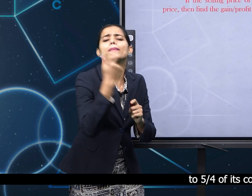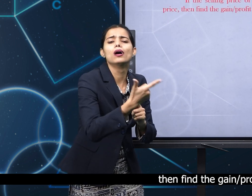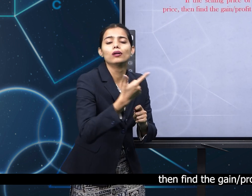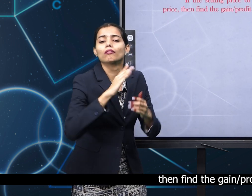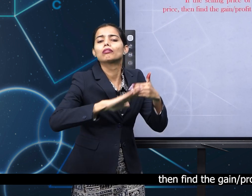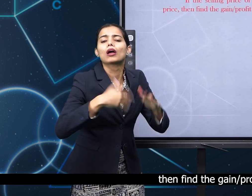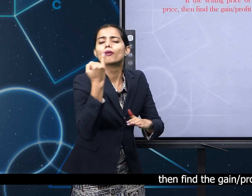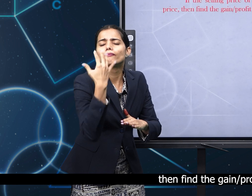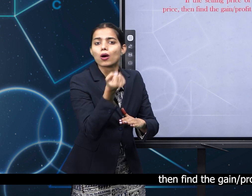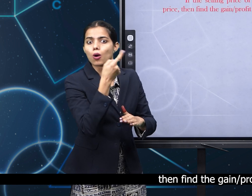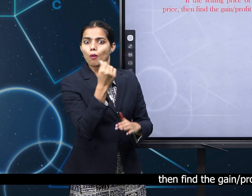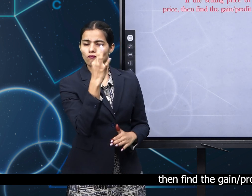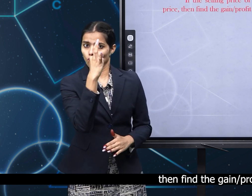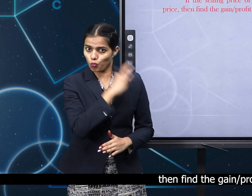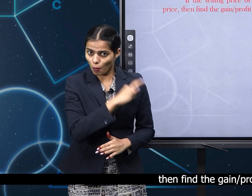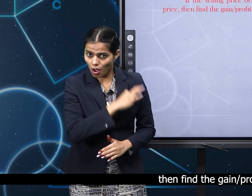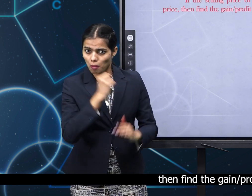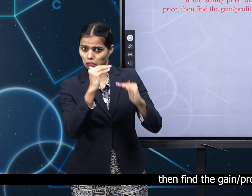then find the gain by profit percentage.